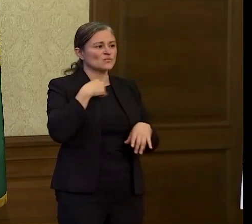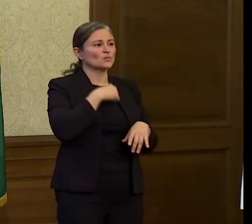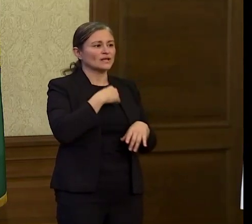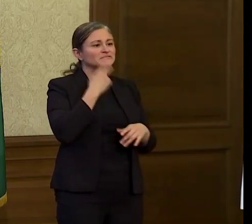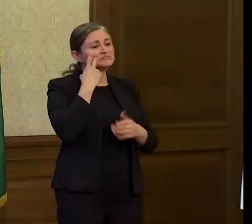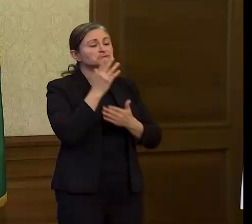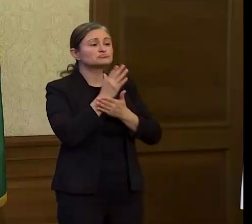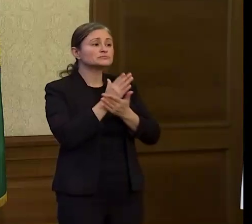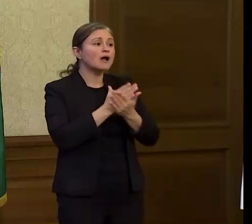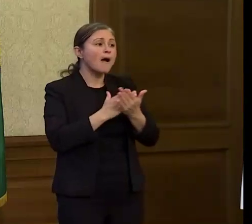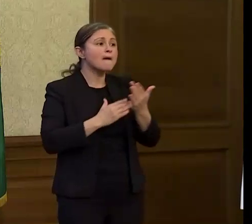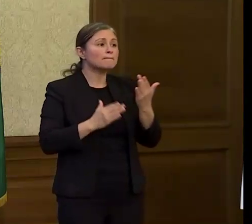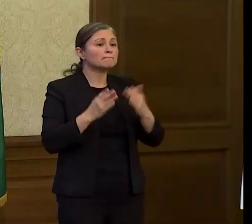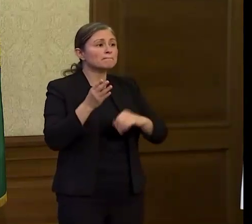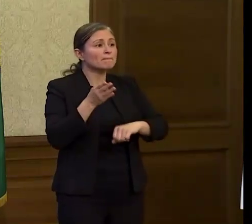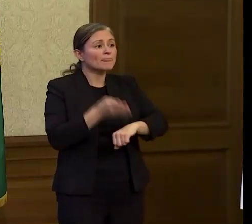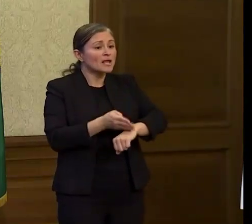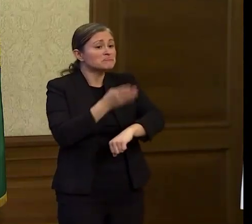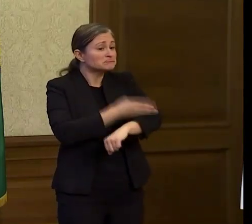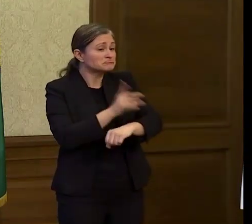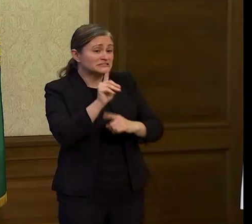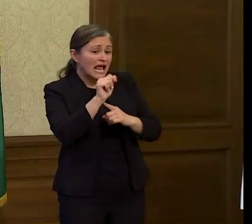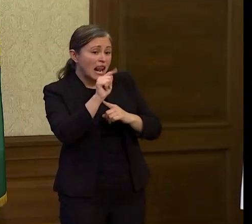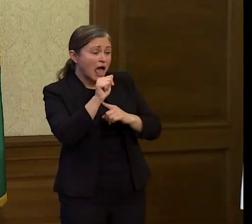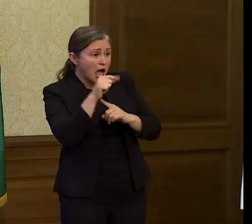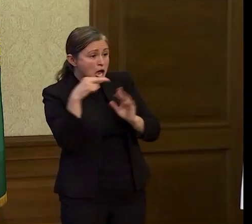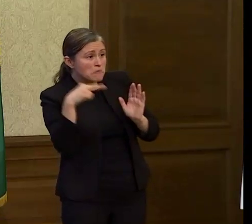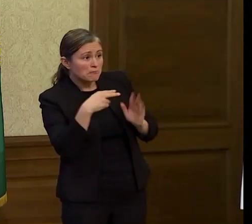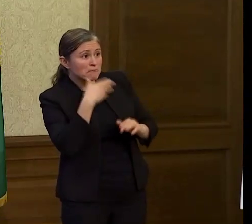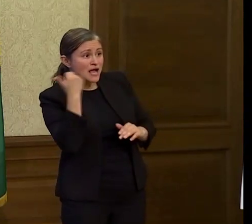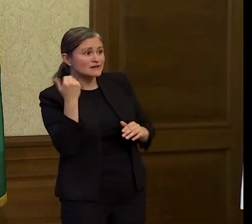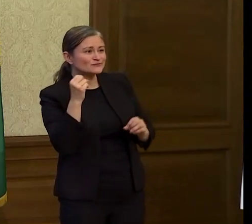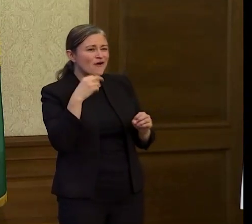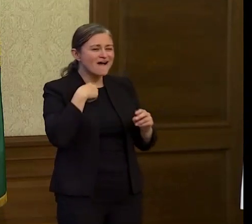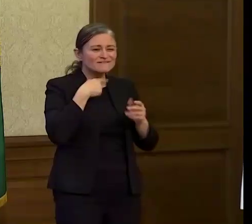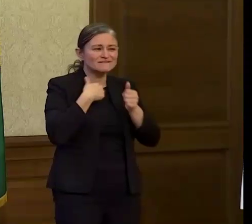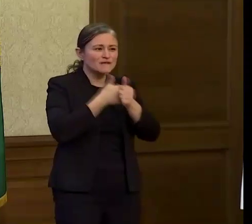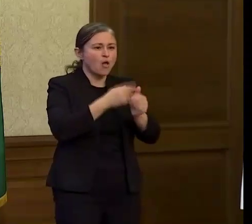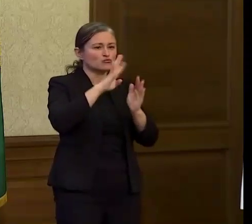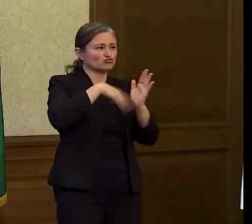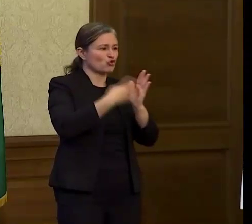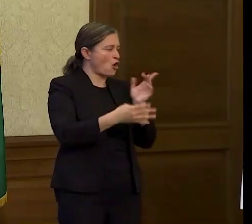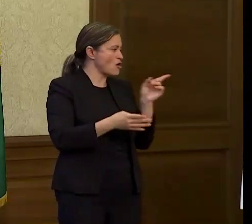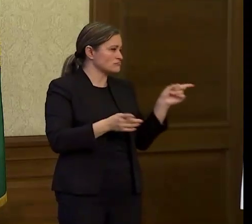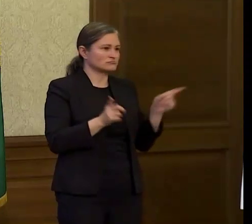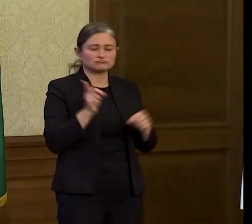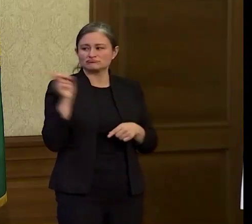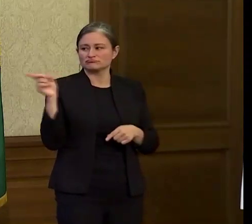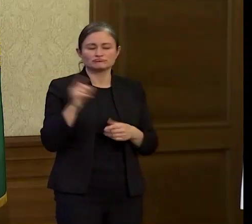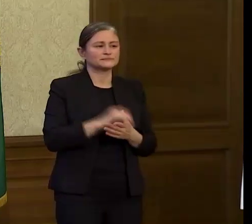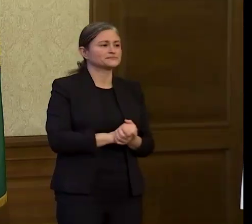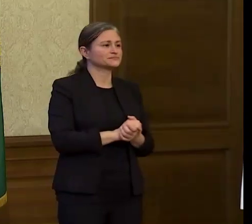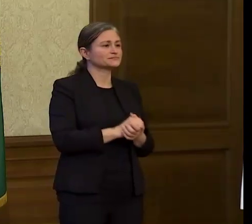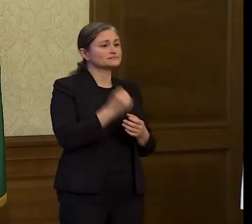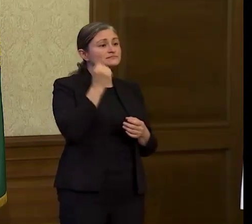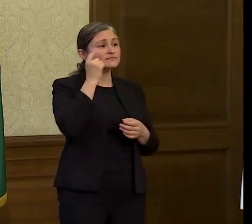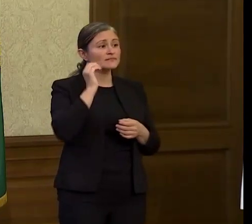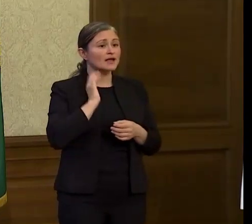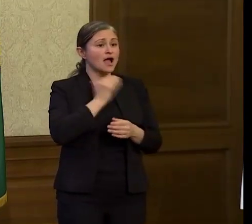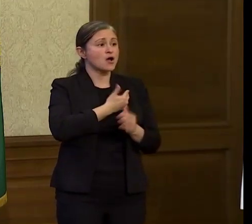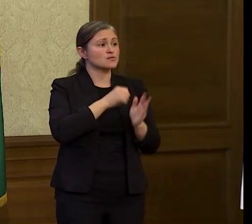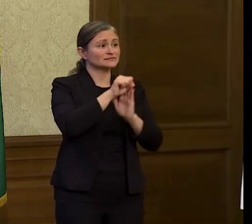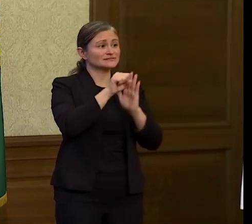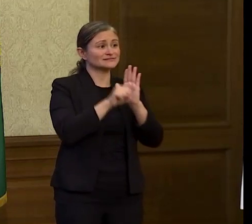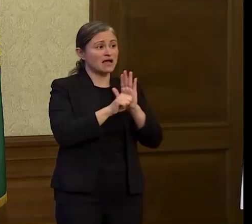I've indicated, these charts I've talked about, we've been one of the most successful states in the United States,